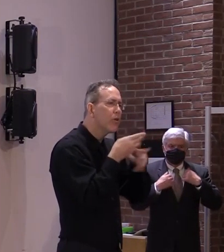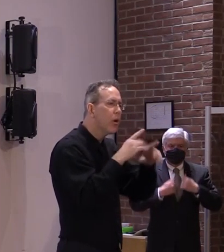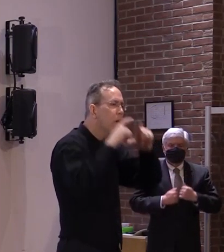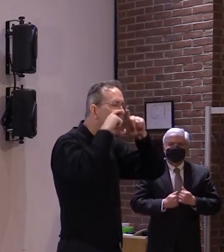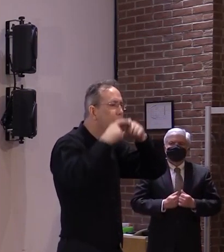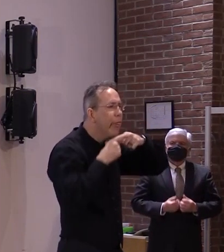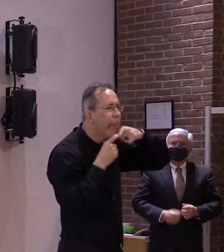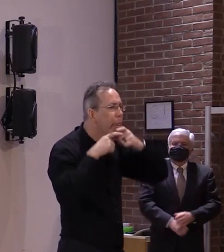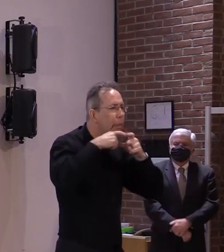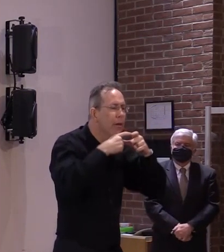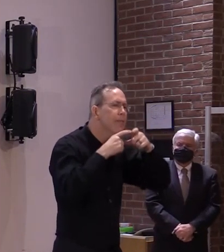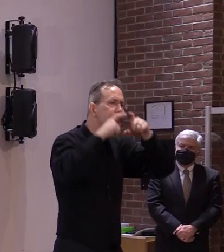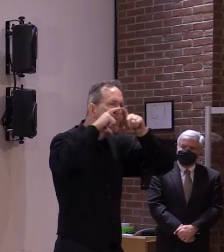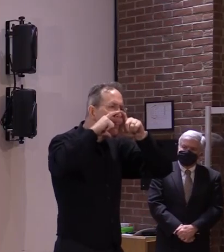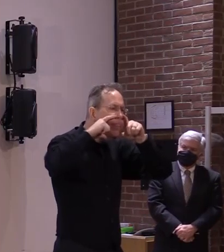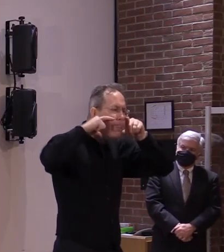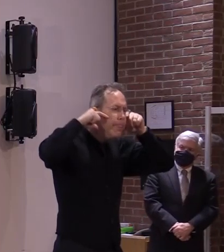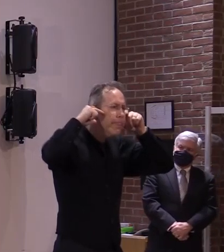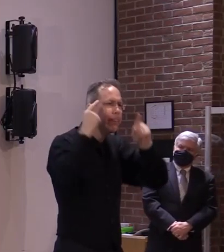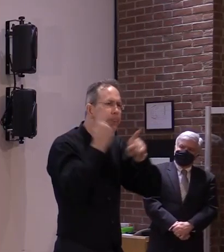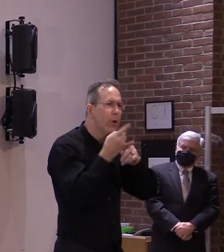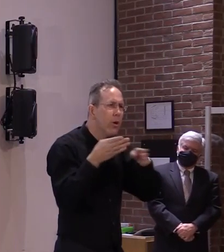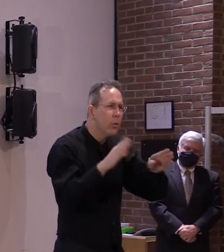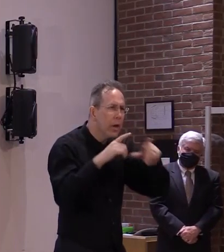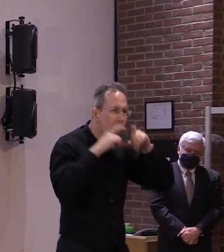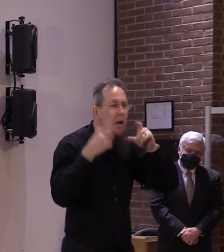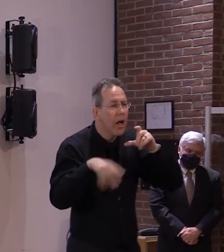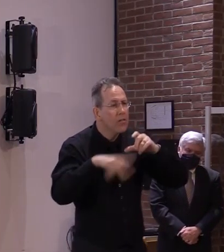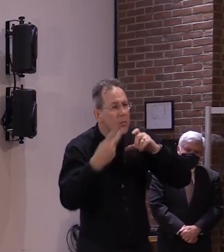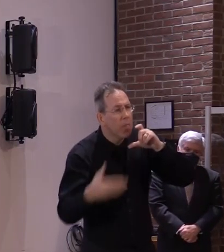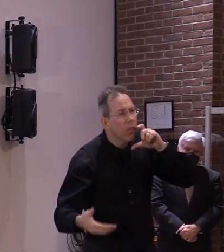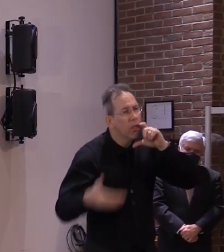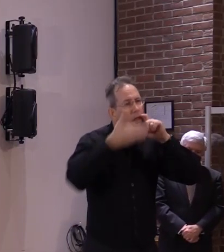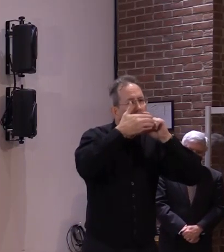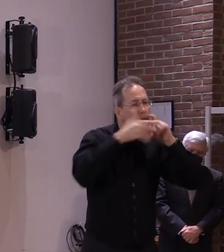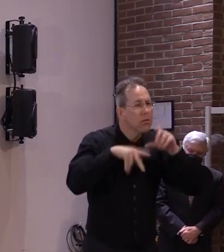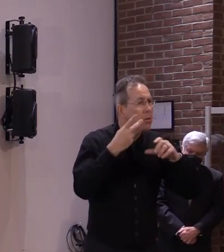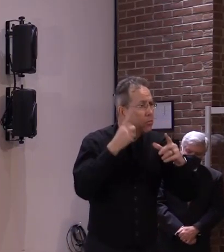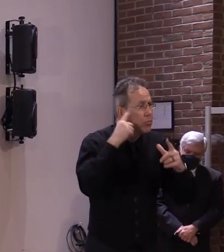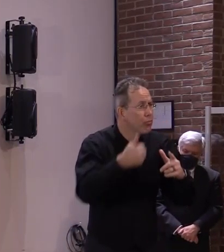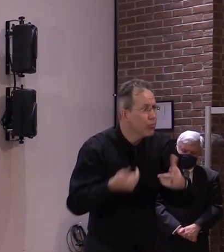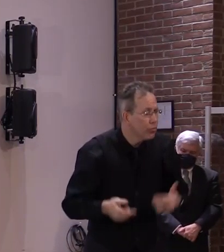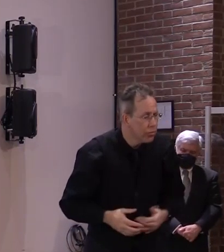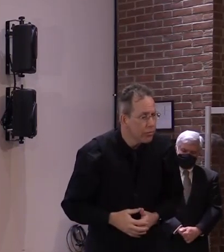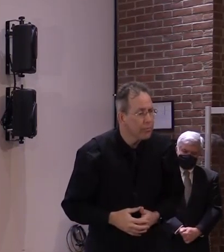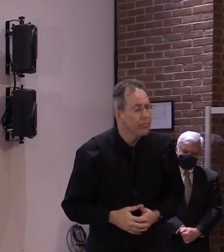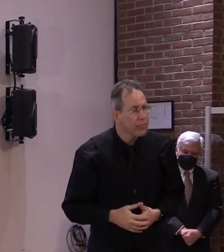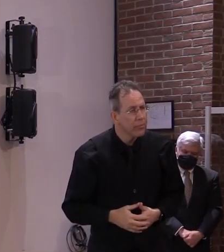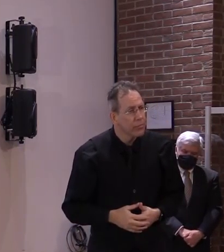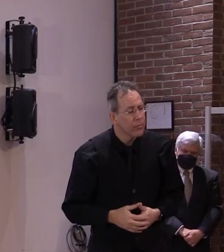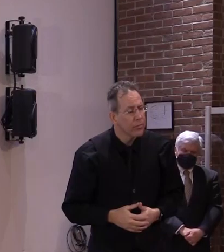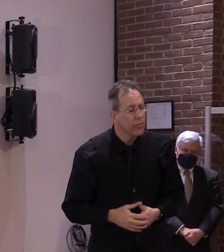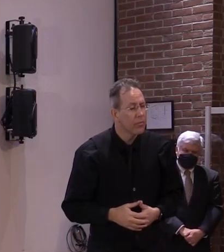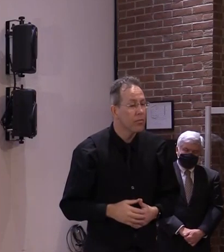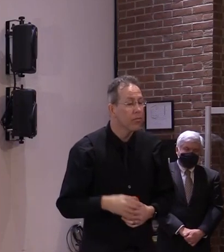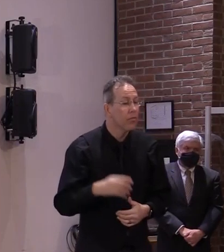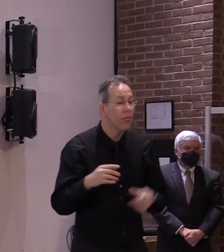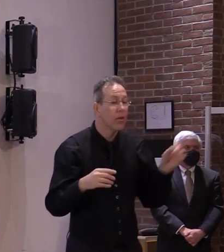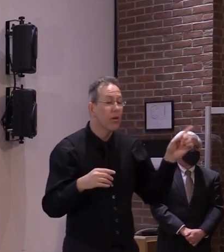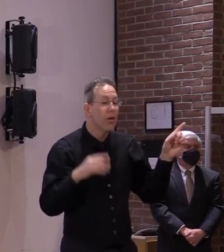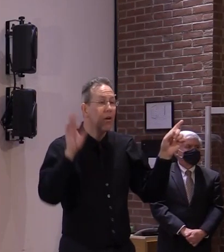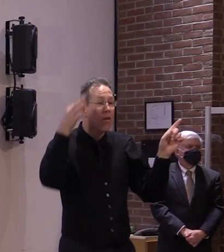been reinforced today, more vaccine is on the way, and we will achieve our vaccination goals for age groupings and